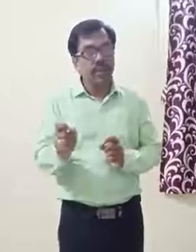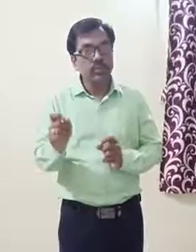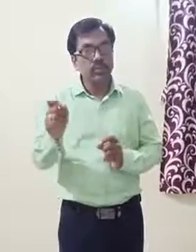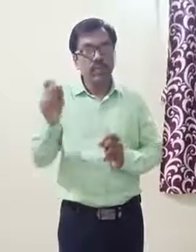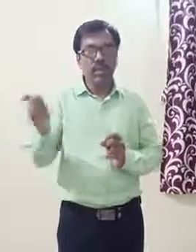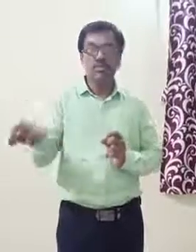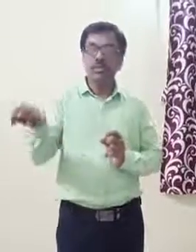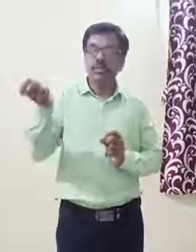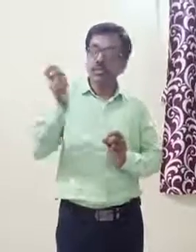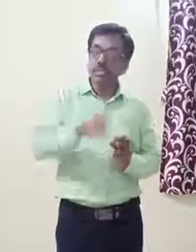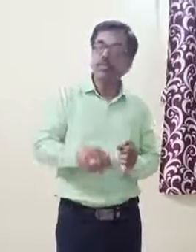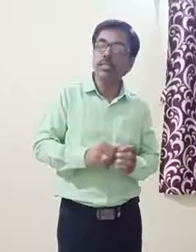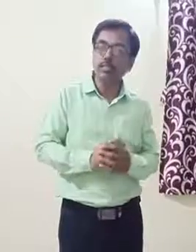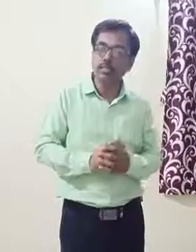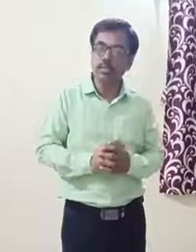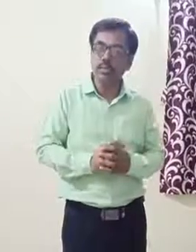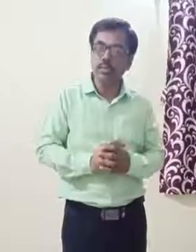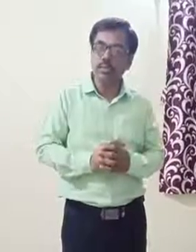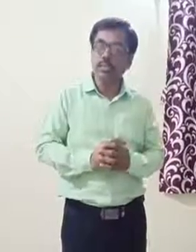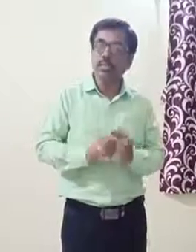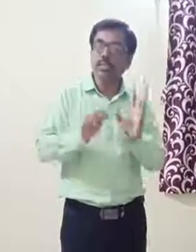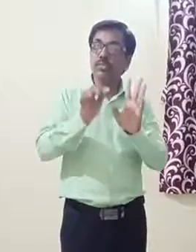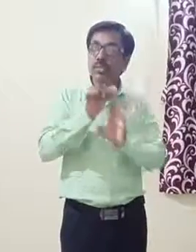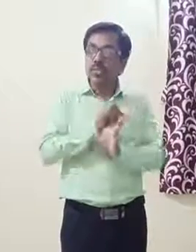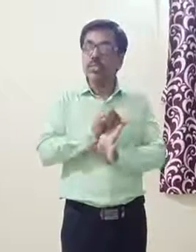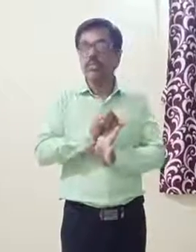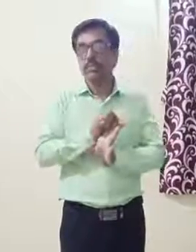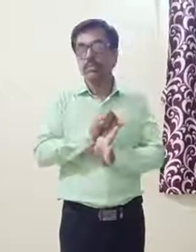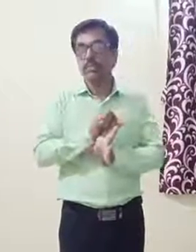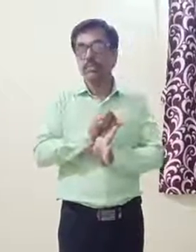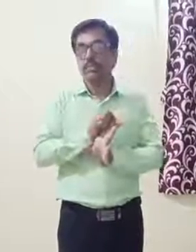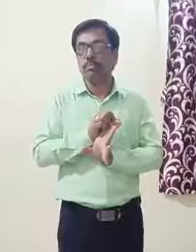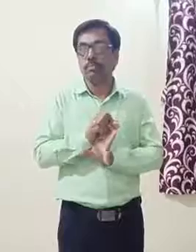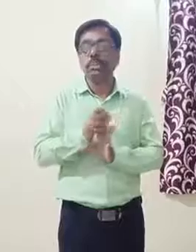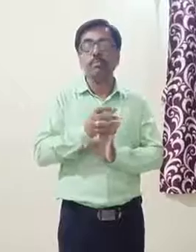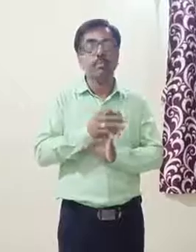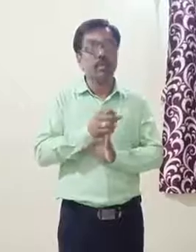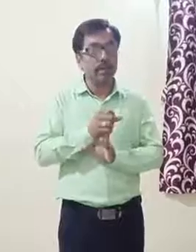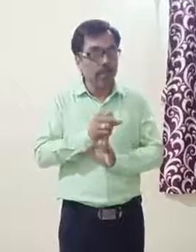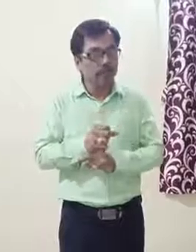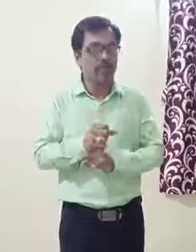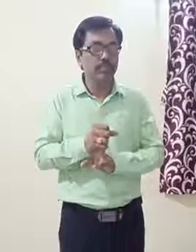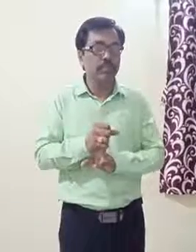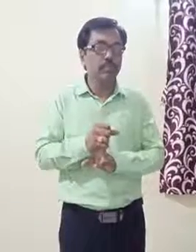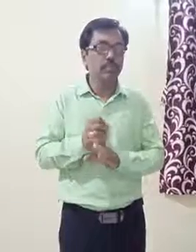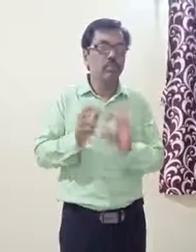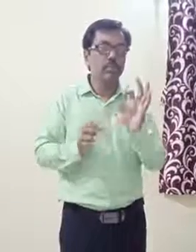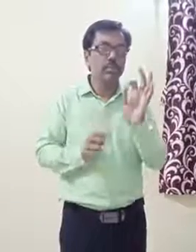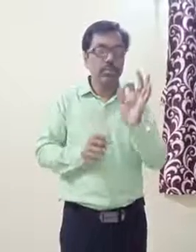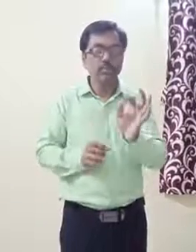to conquer rest of the Europe. These 3 things made people unhappy about the Napoleon's